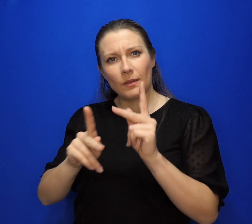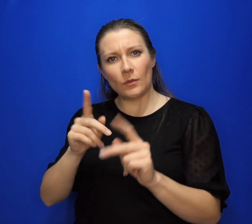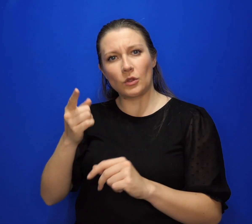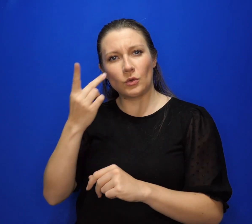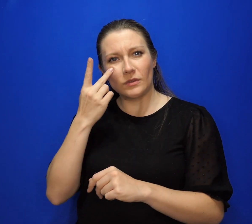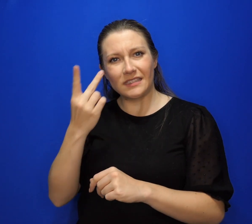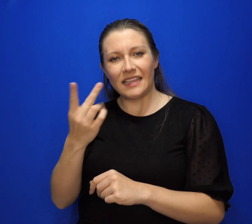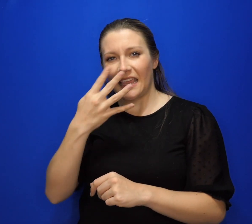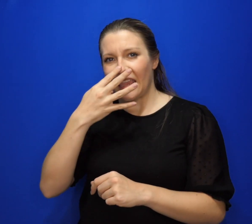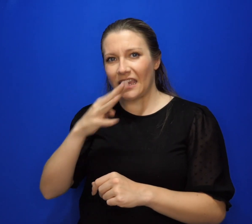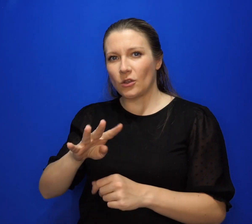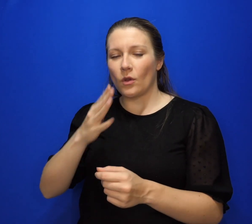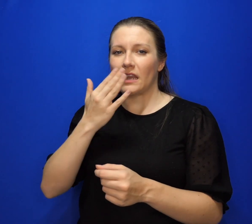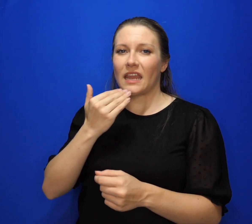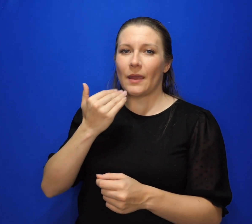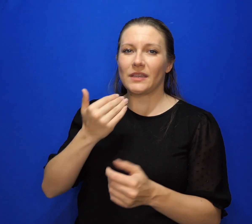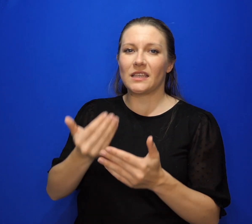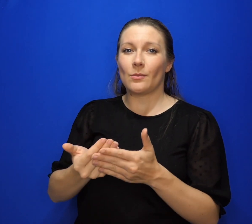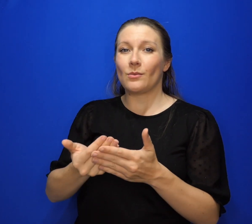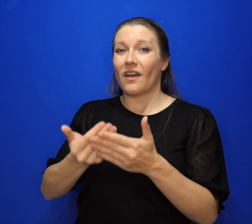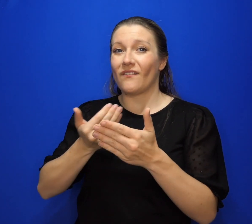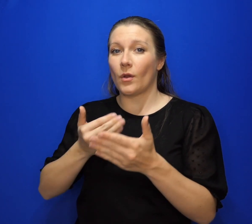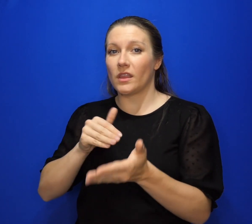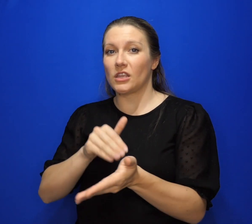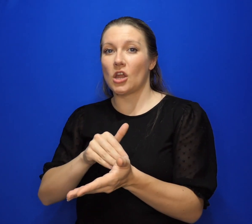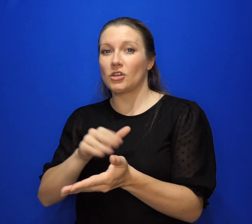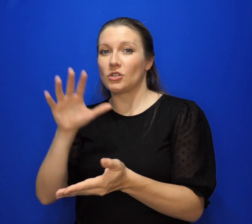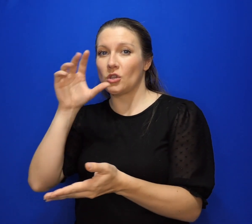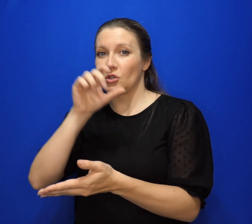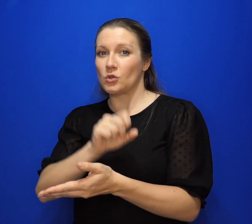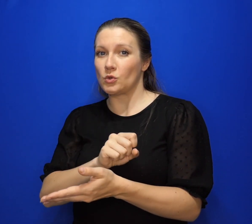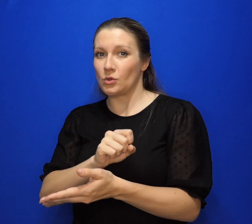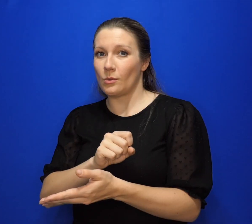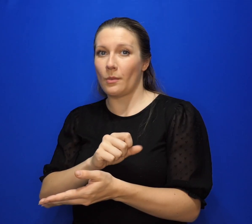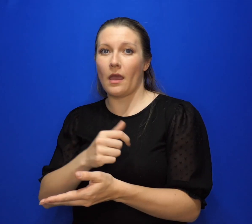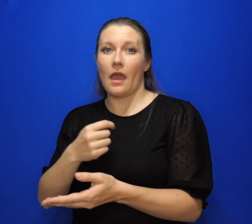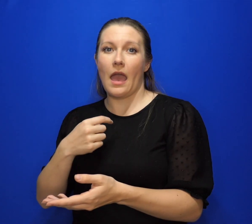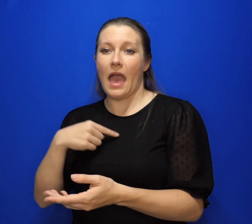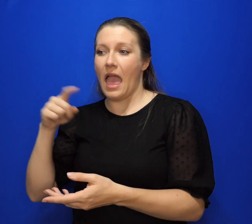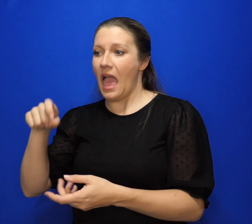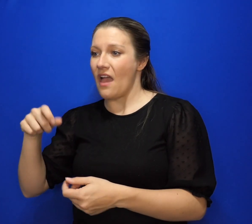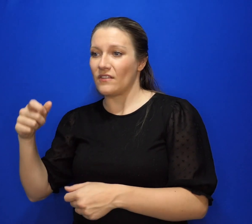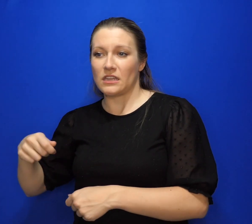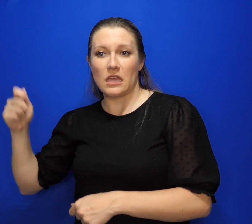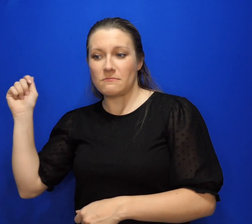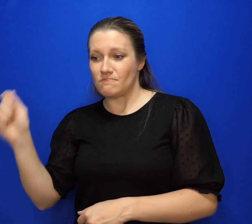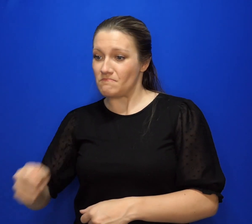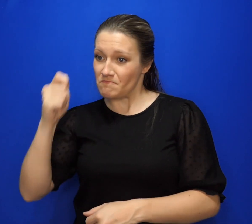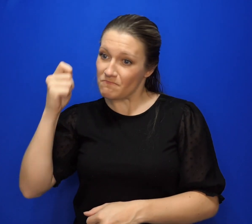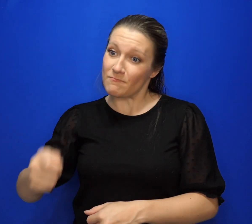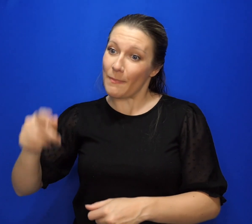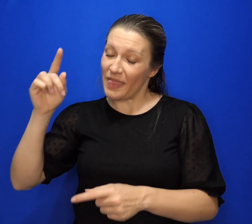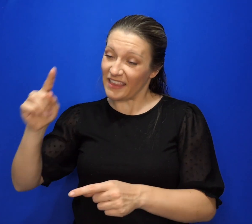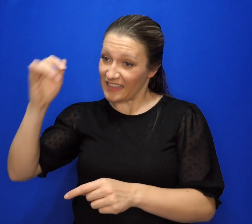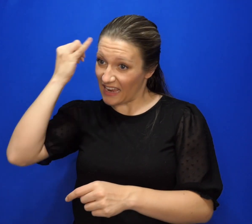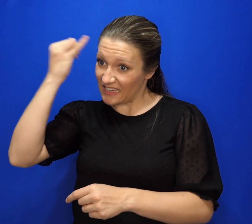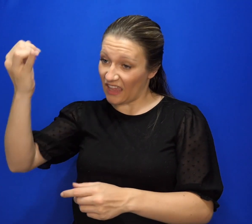many people you see ignore their diabetes before you just think, I'm going to come in with a club and just beat this into their